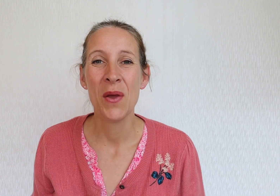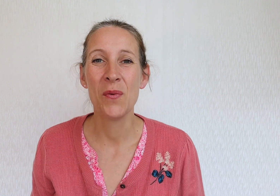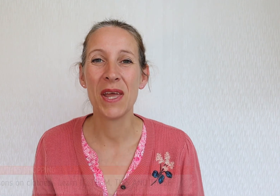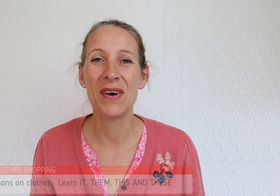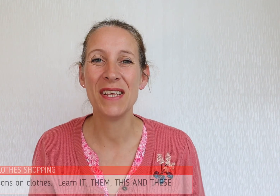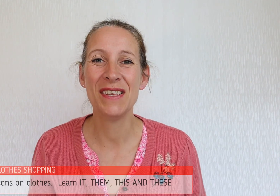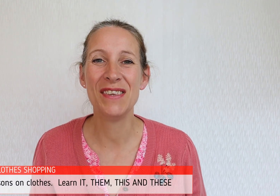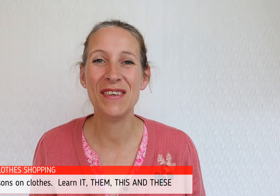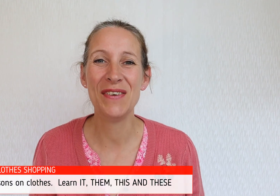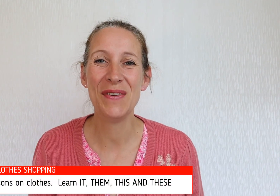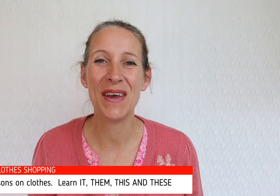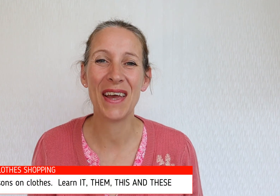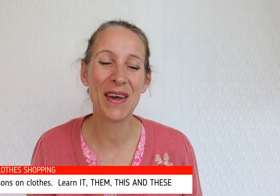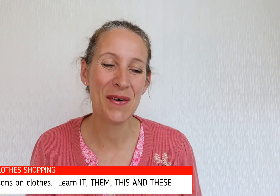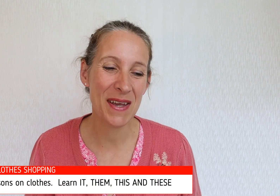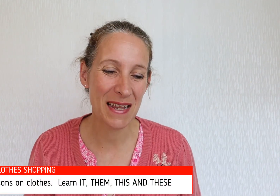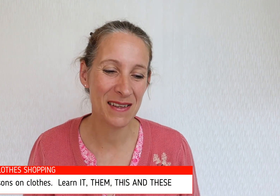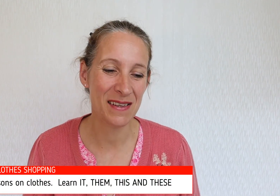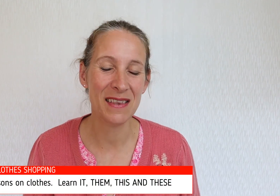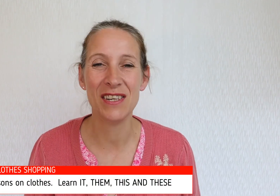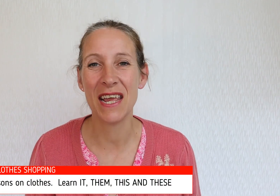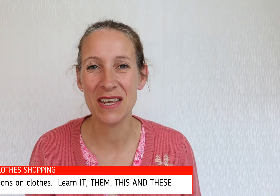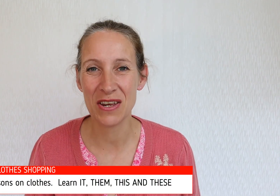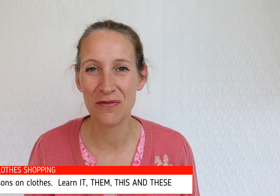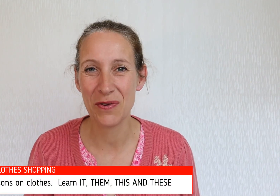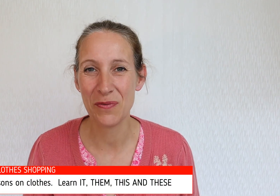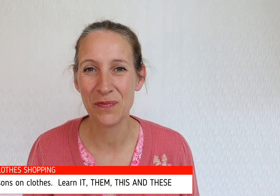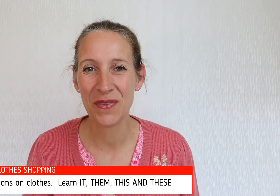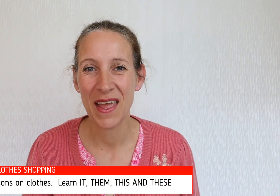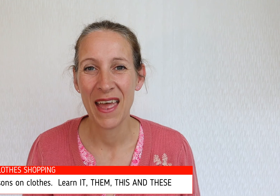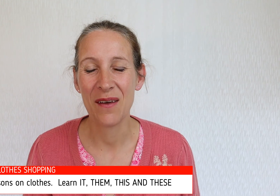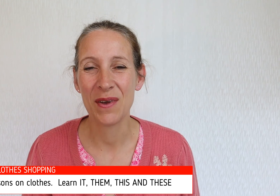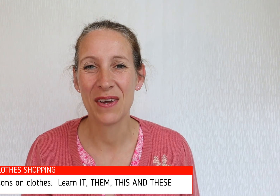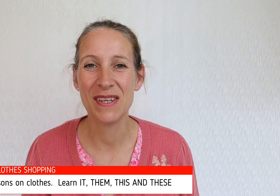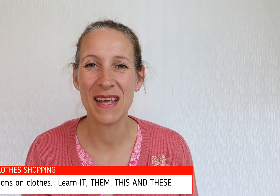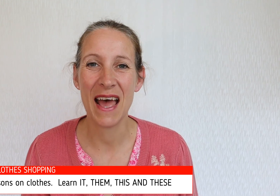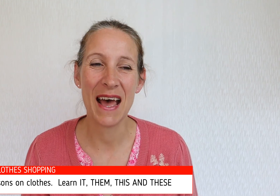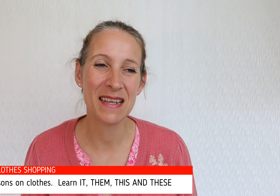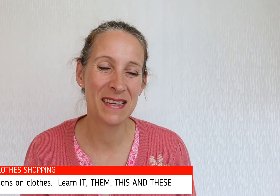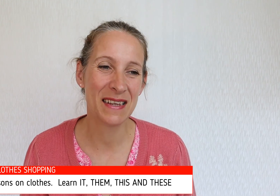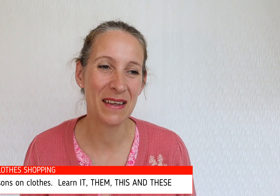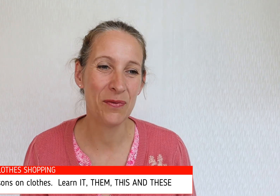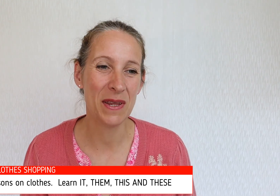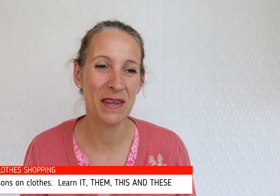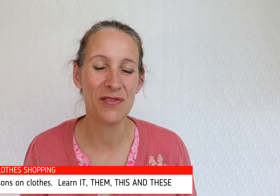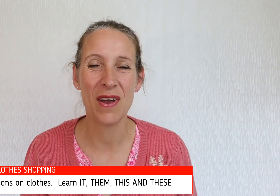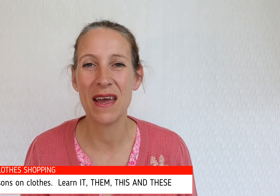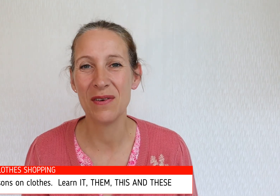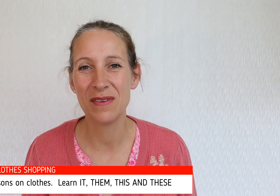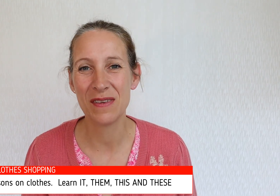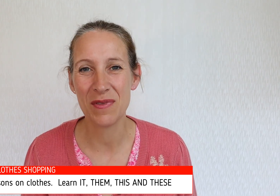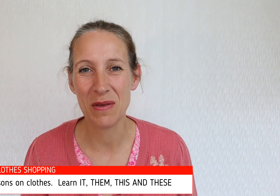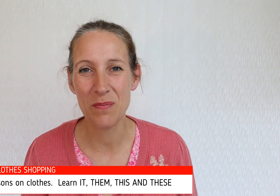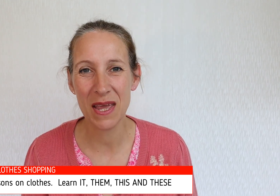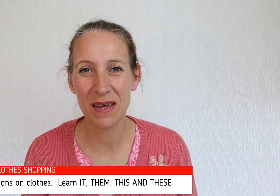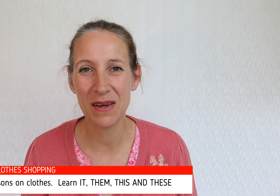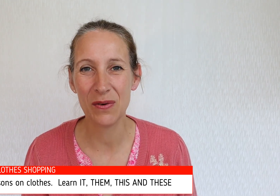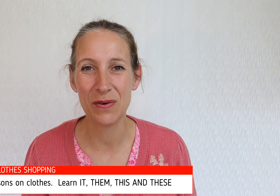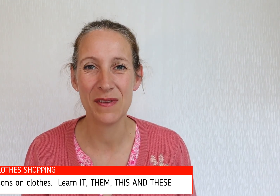we're going to go into the changing room and we're going to ask if we can try on something bigger or